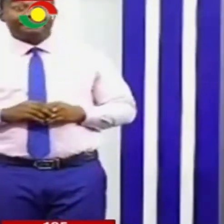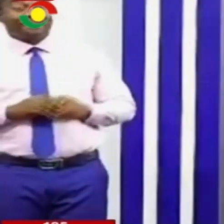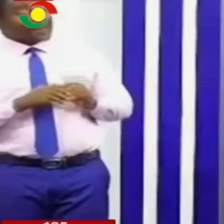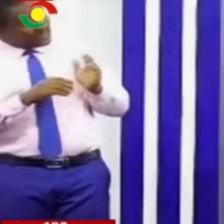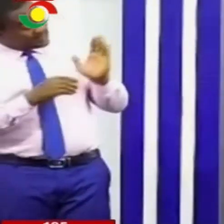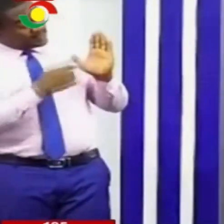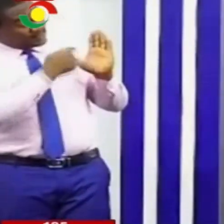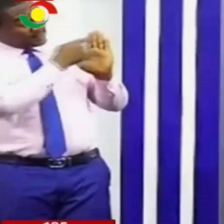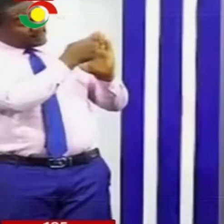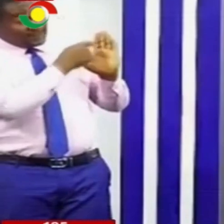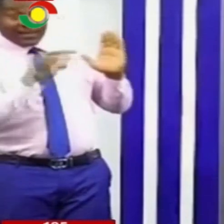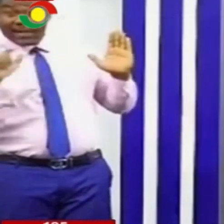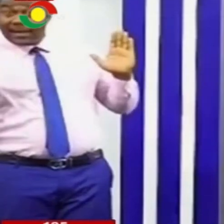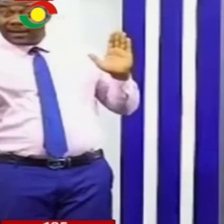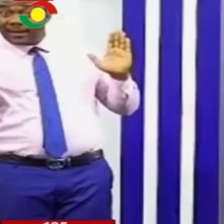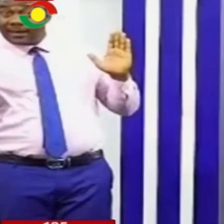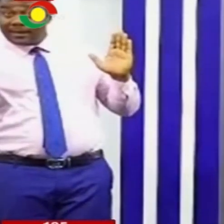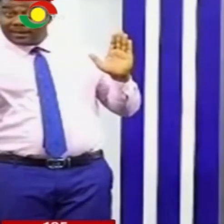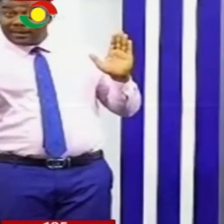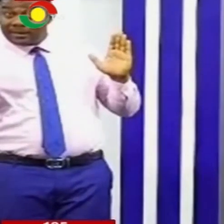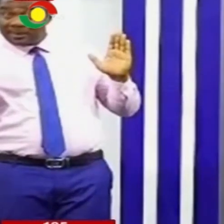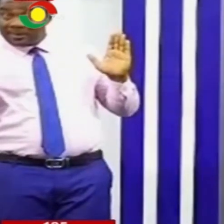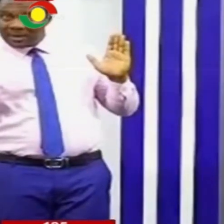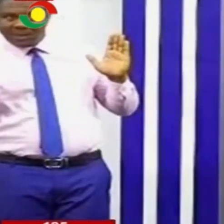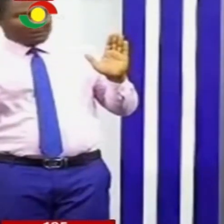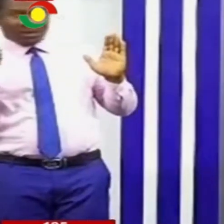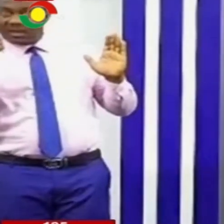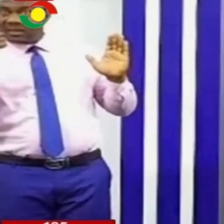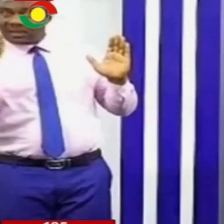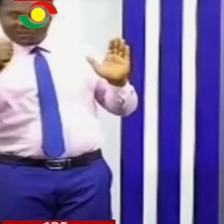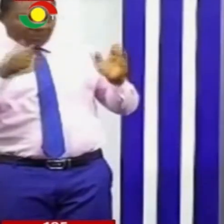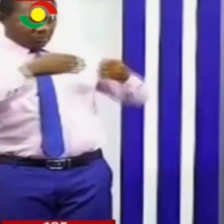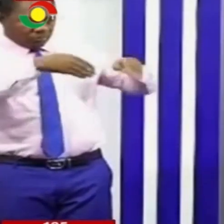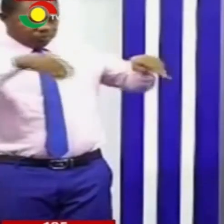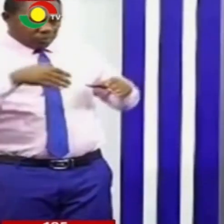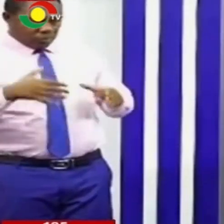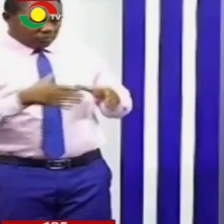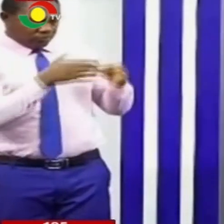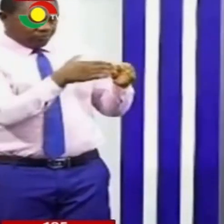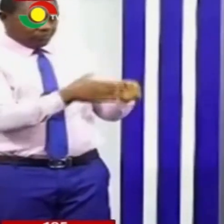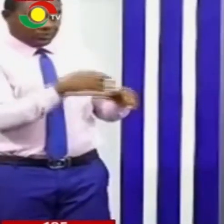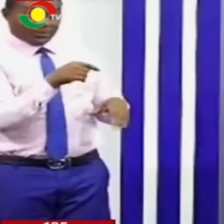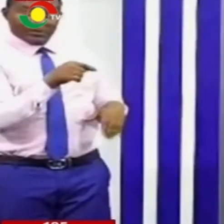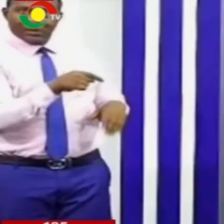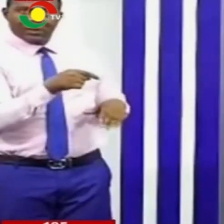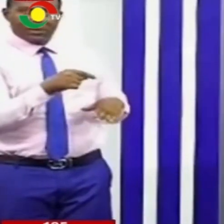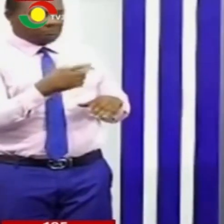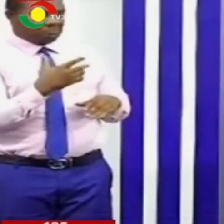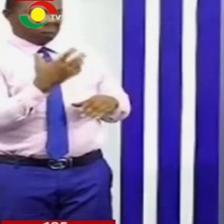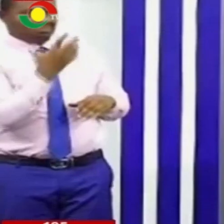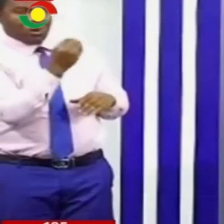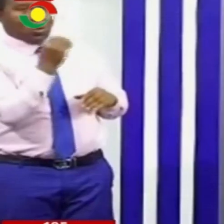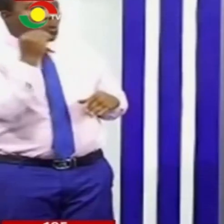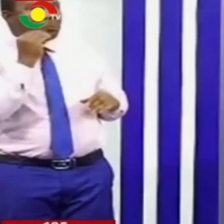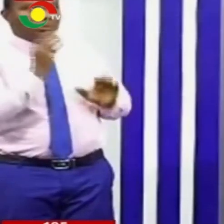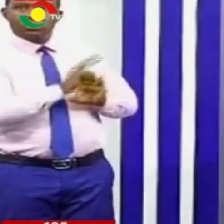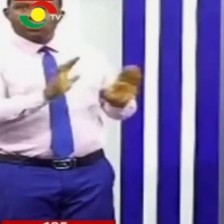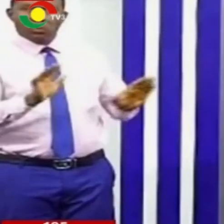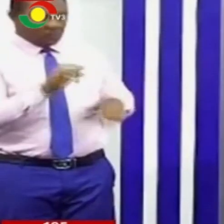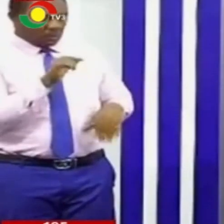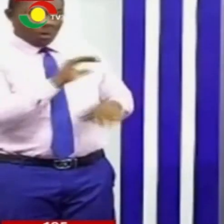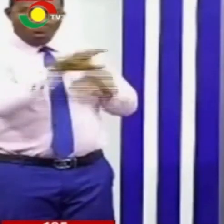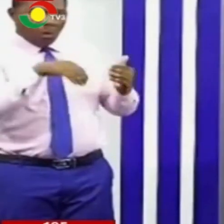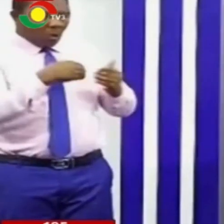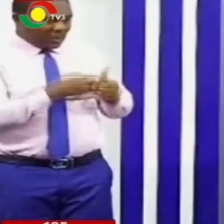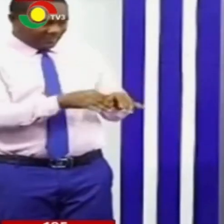were put in quarantine tested, none of them has been discharged on basis of recovery. None of them has been discharged